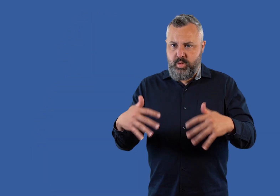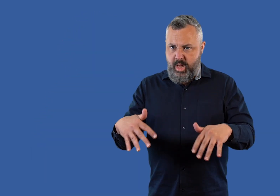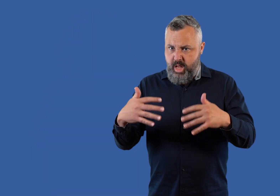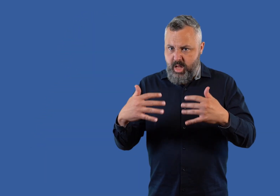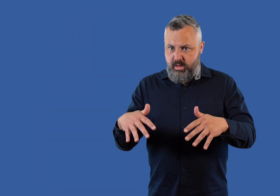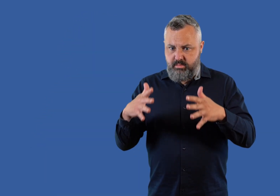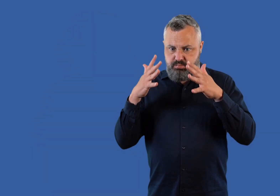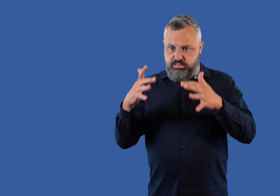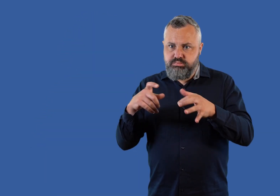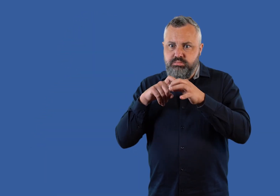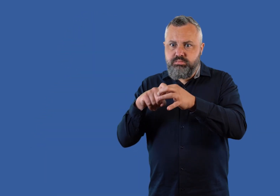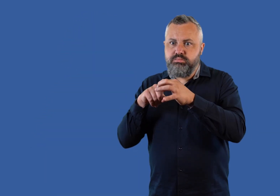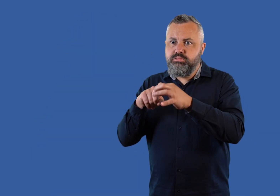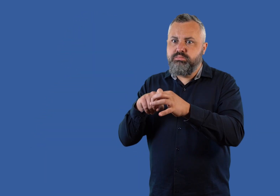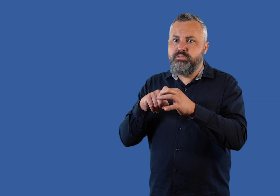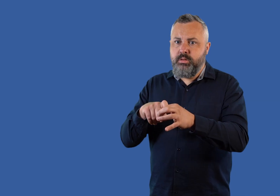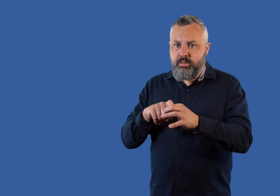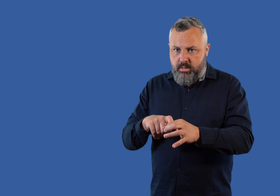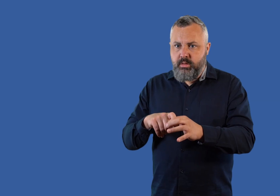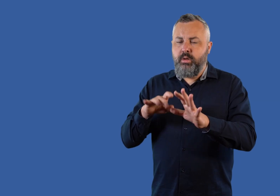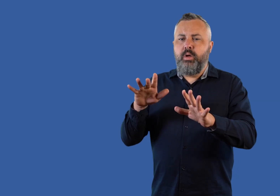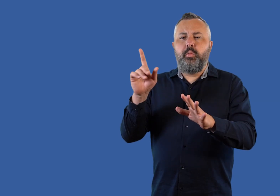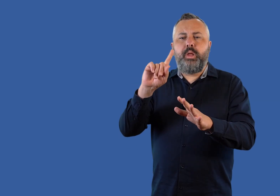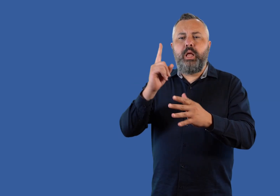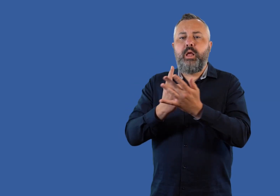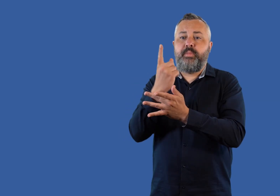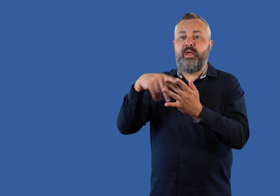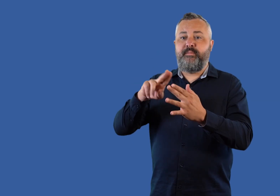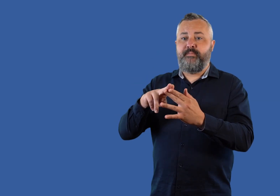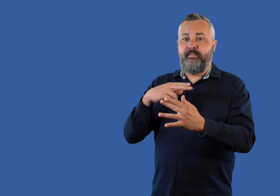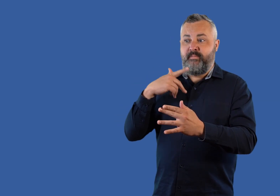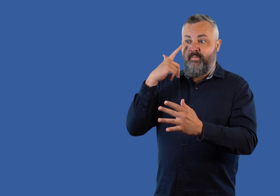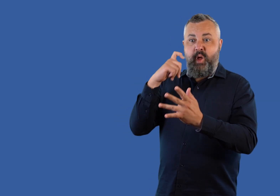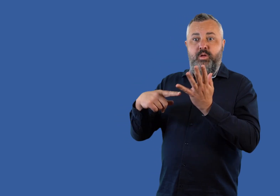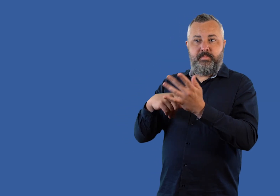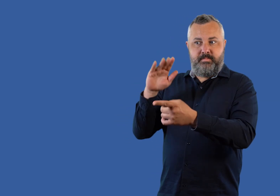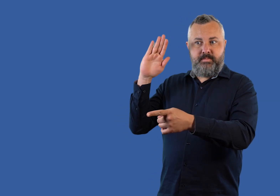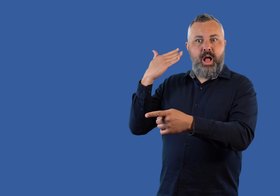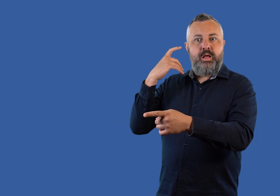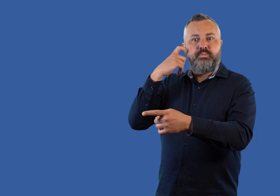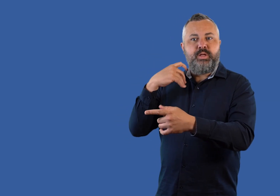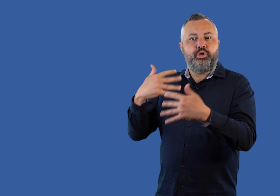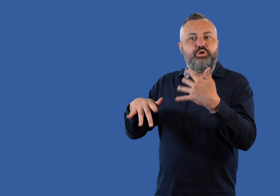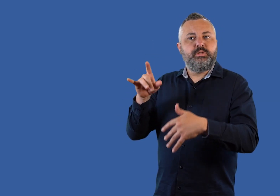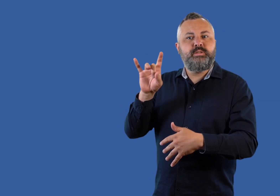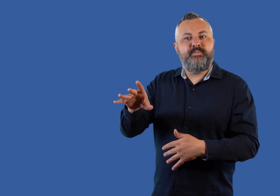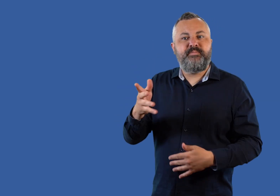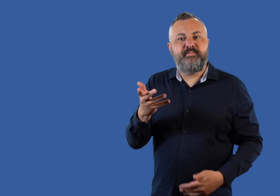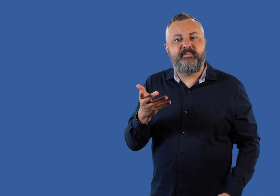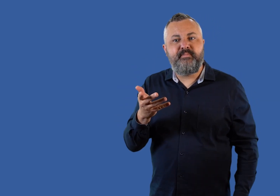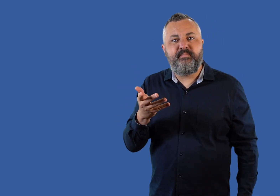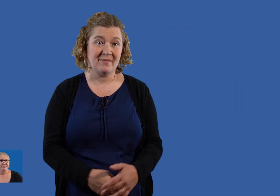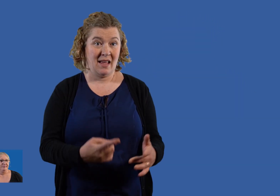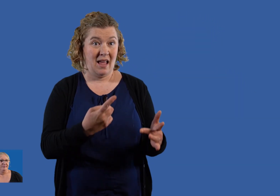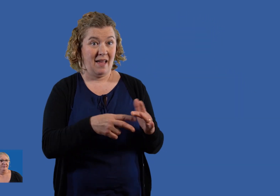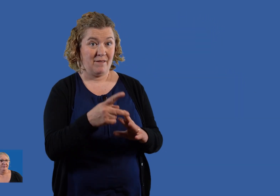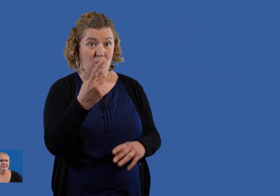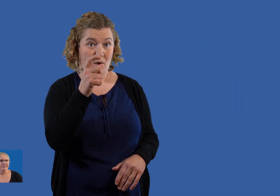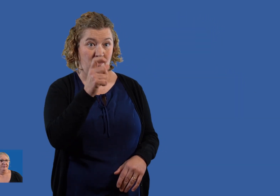Wow, that's a lot of questions. But what happens if you find out if they've already hurt themselves? Well, if the person